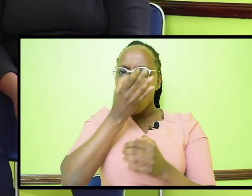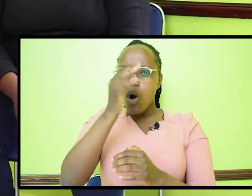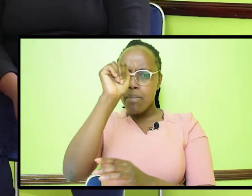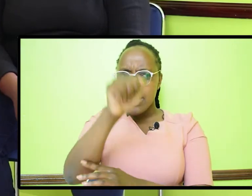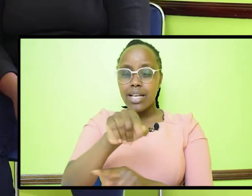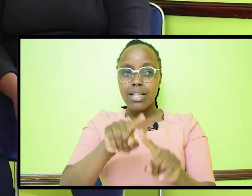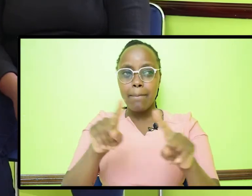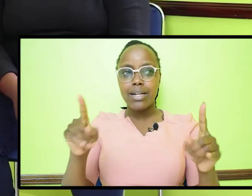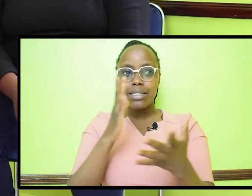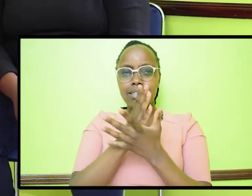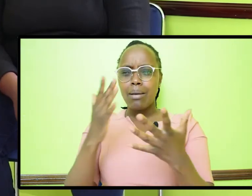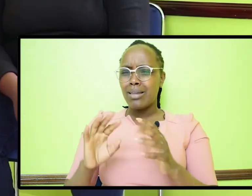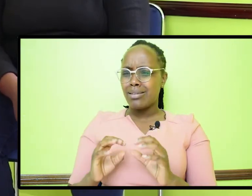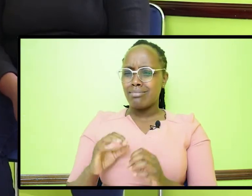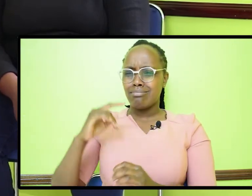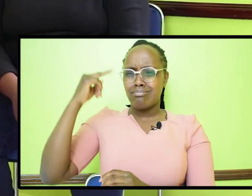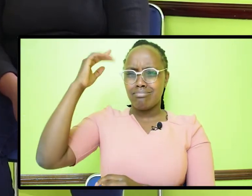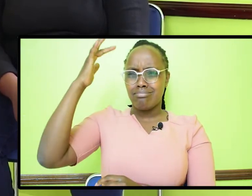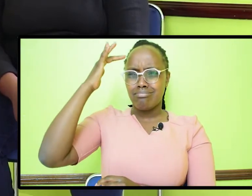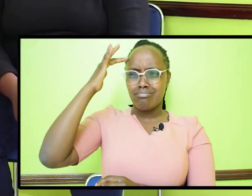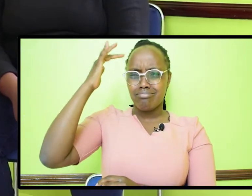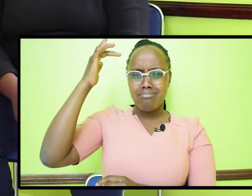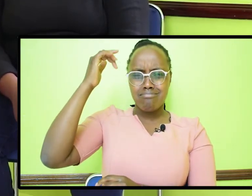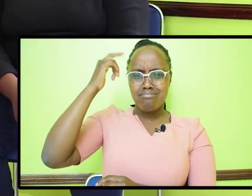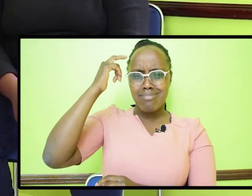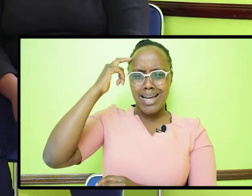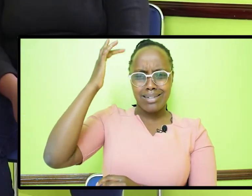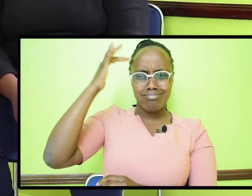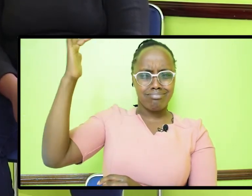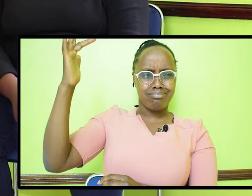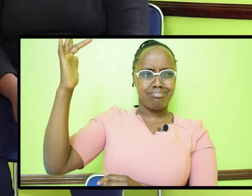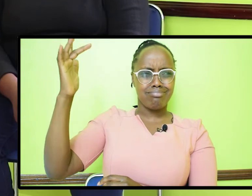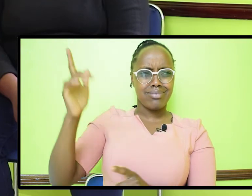still warm. Yeah. But something came into my mind like,